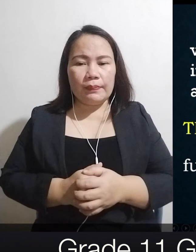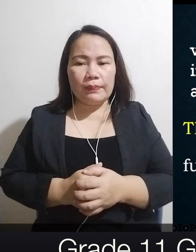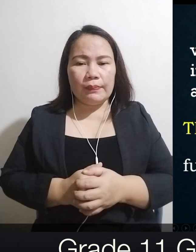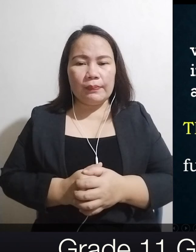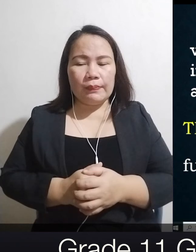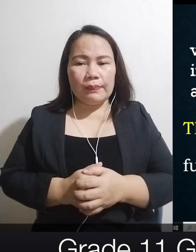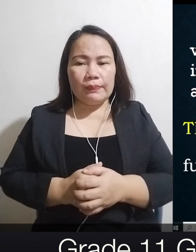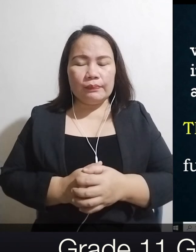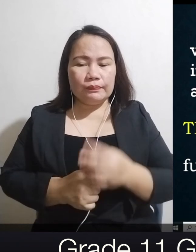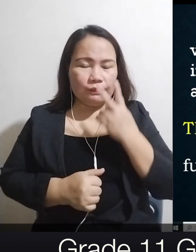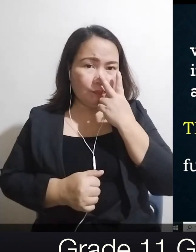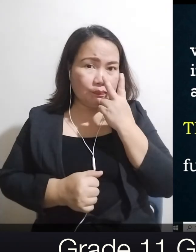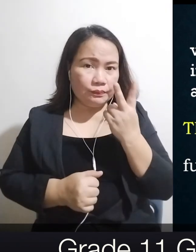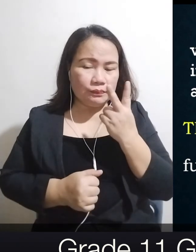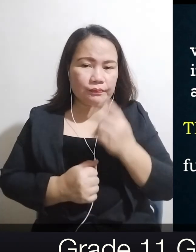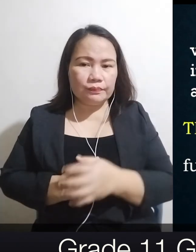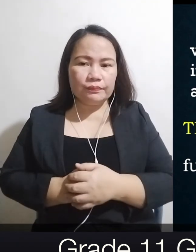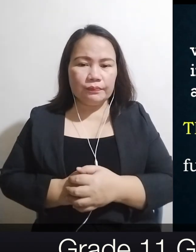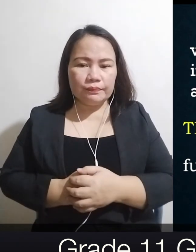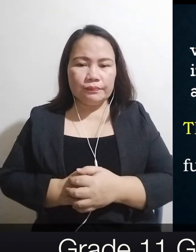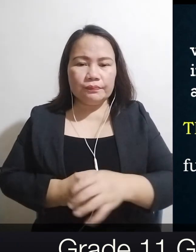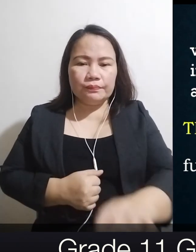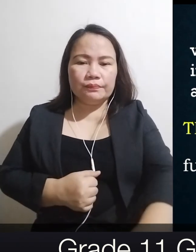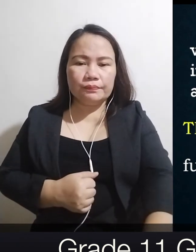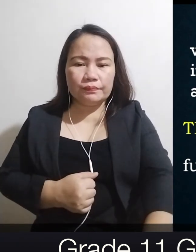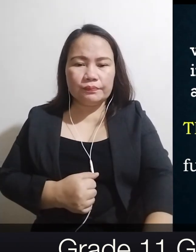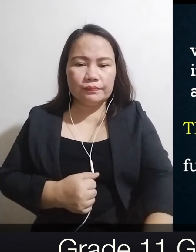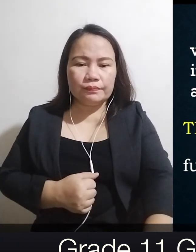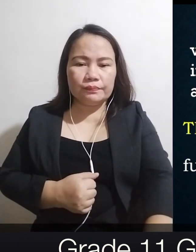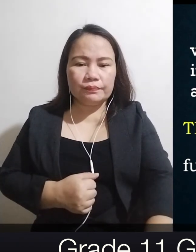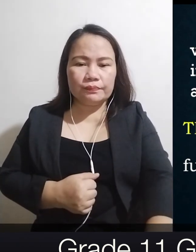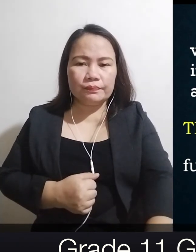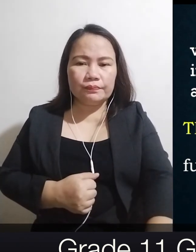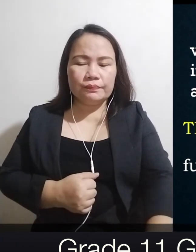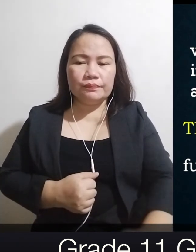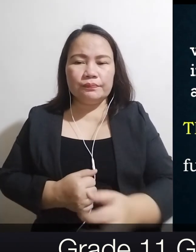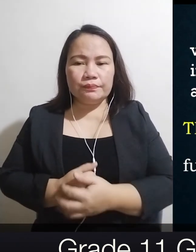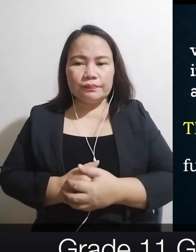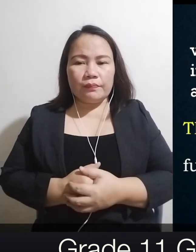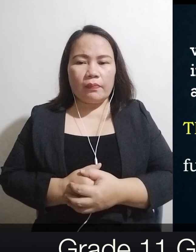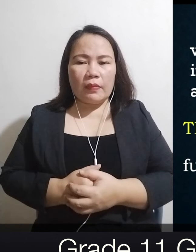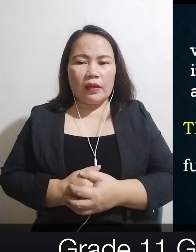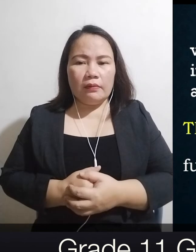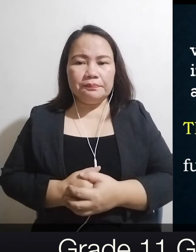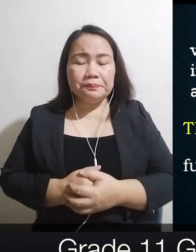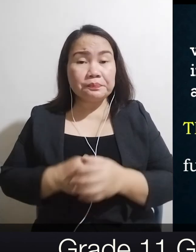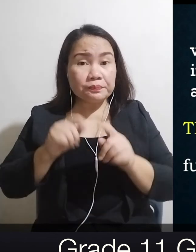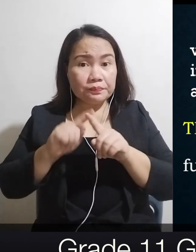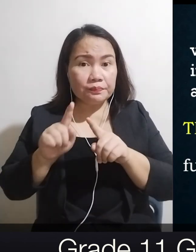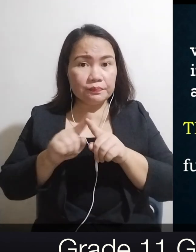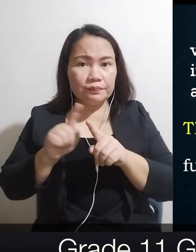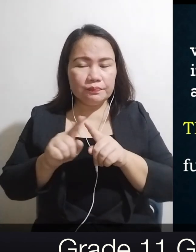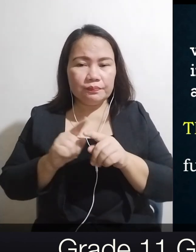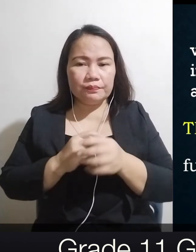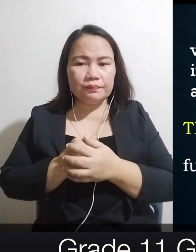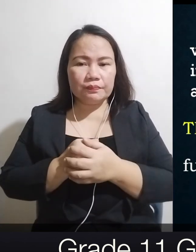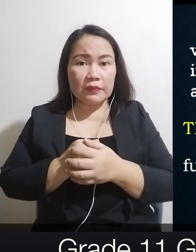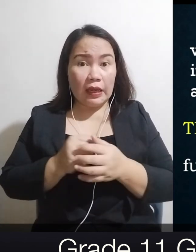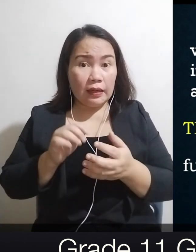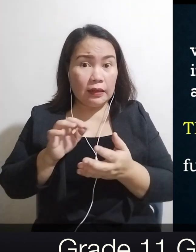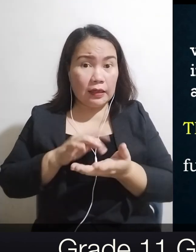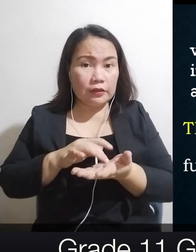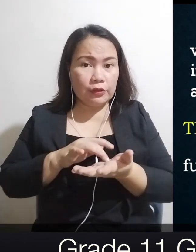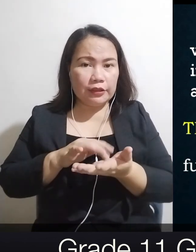yan? Okay, so makikita natin yan. So, ito, nandito siya sa iba-iba